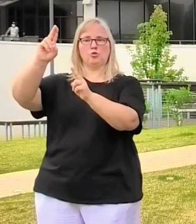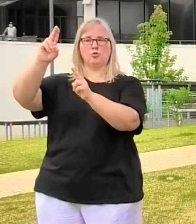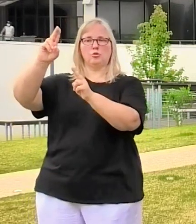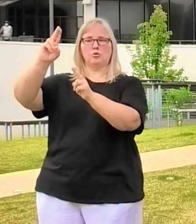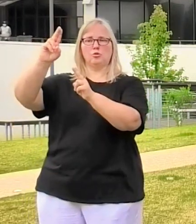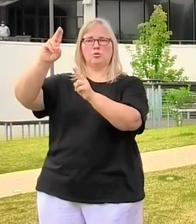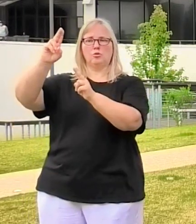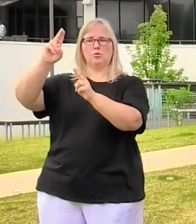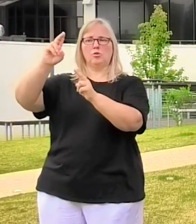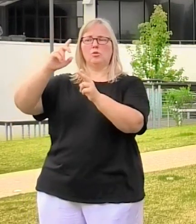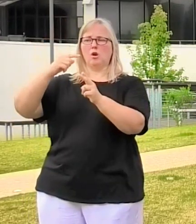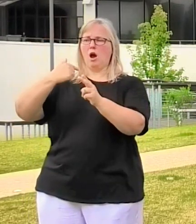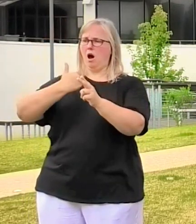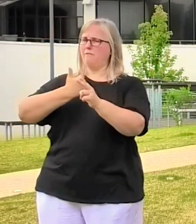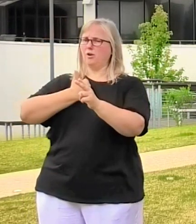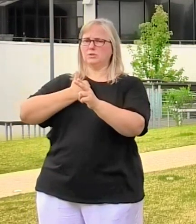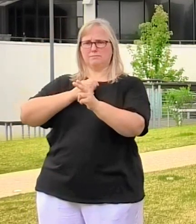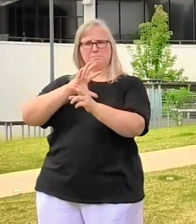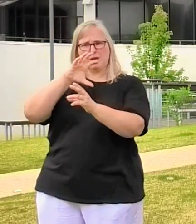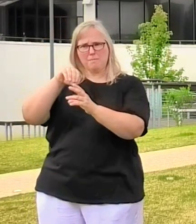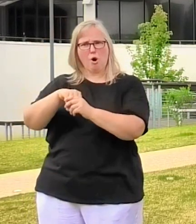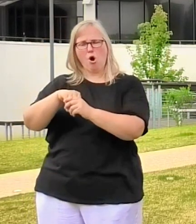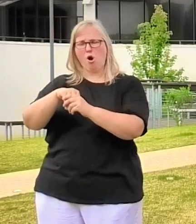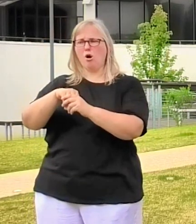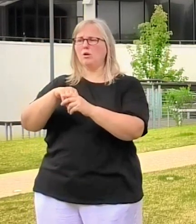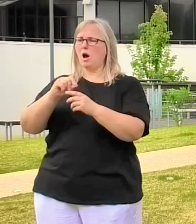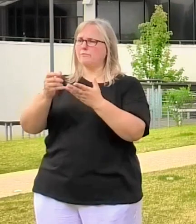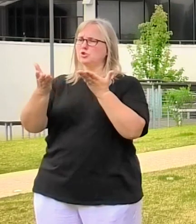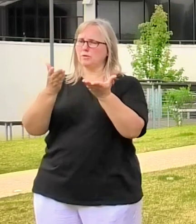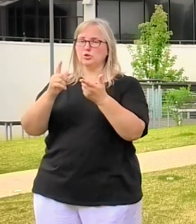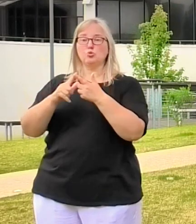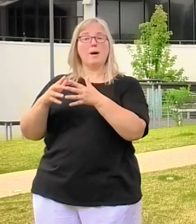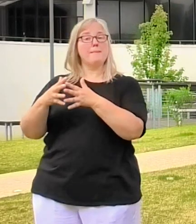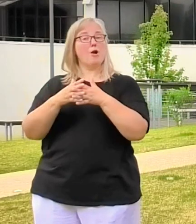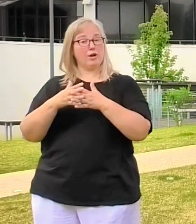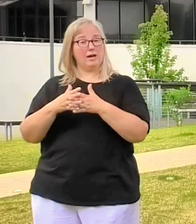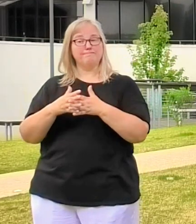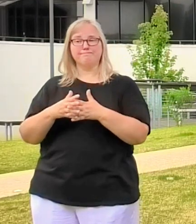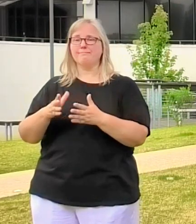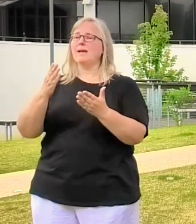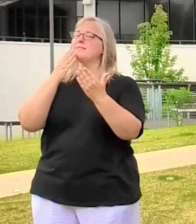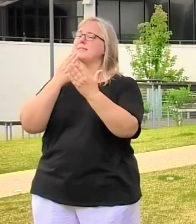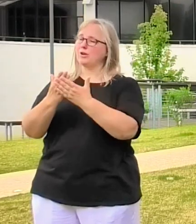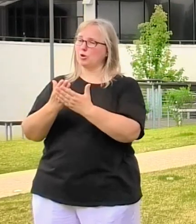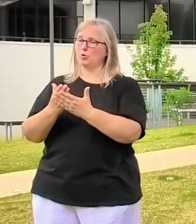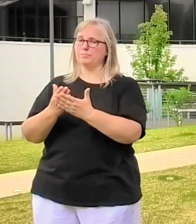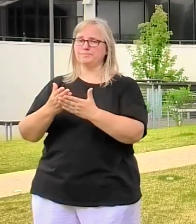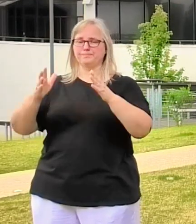of being part of service to America. Thank you.